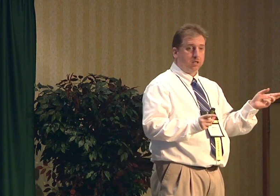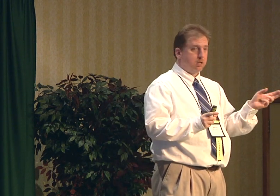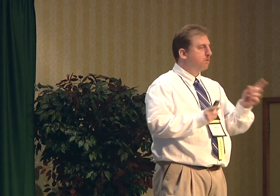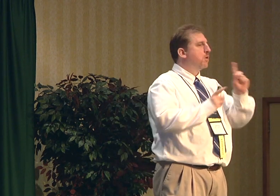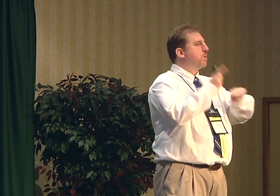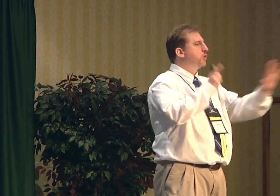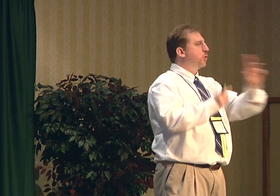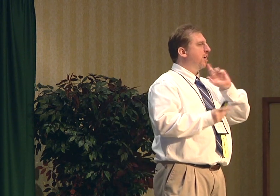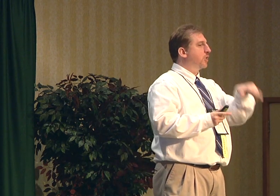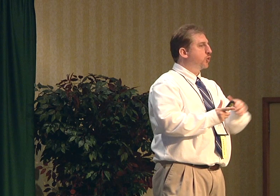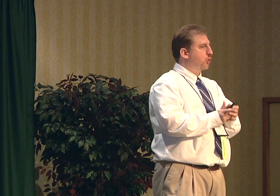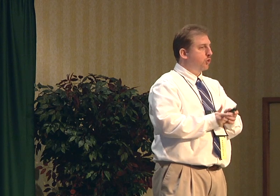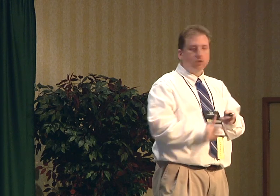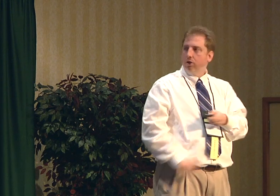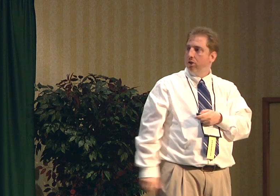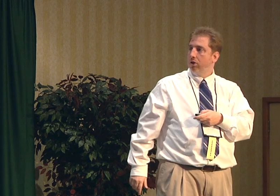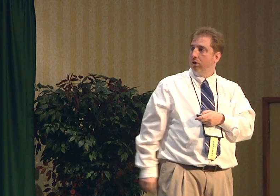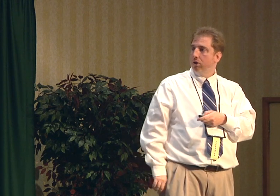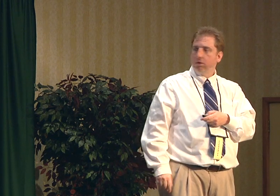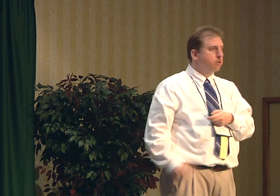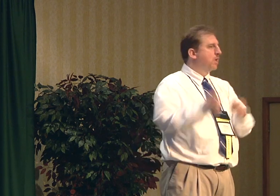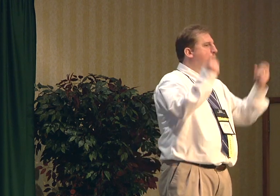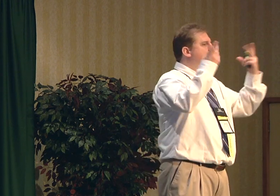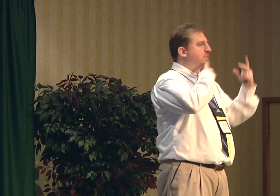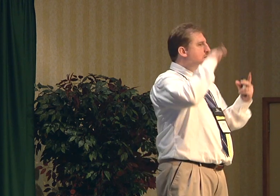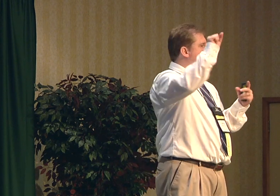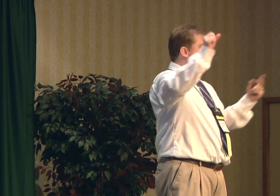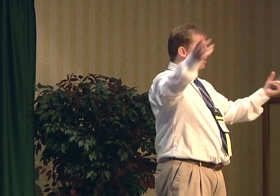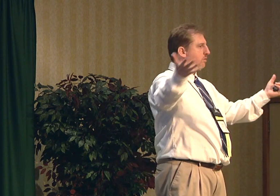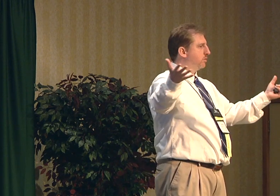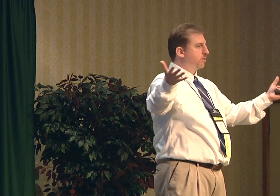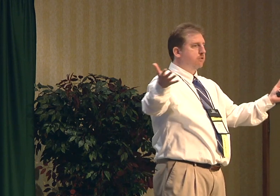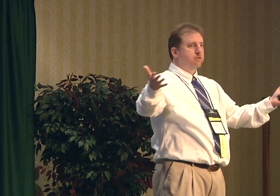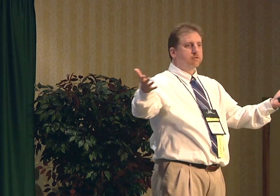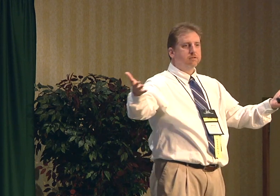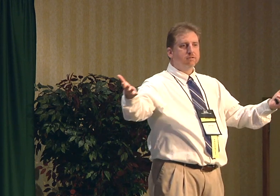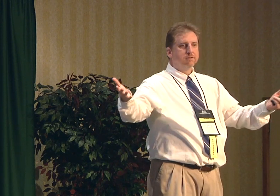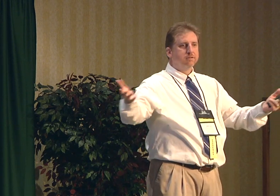Are we ready? What's your answer? How many say yes?